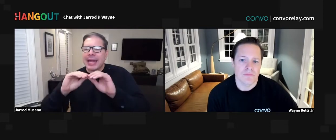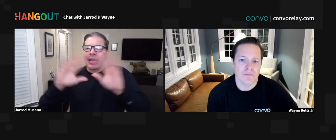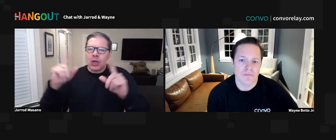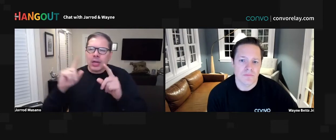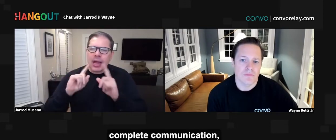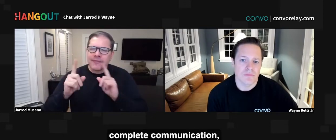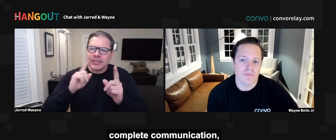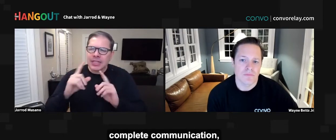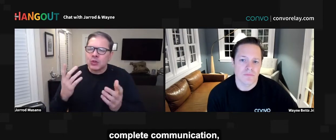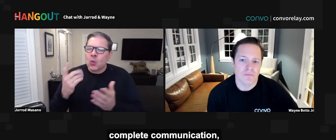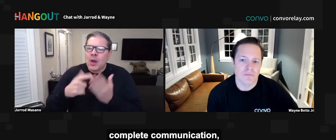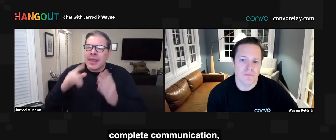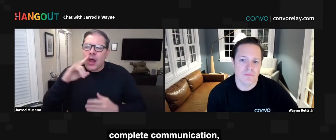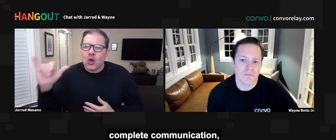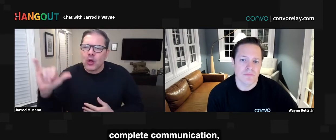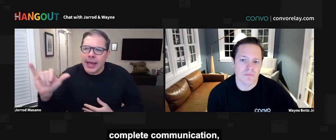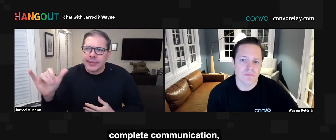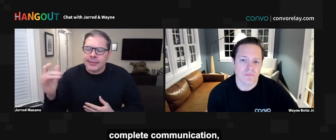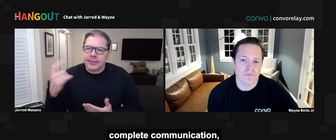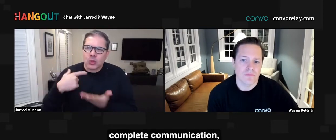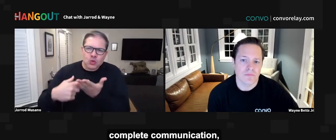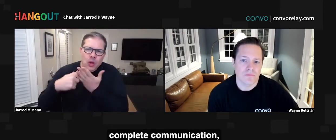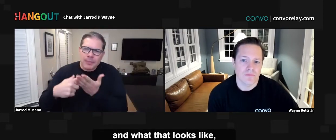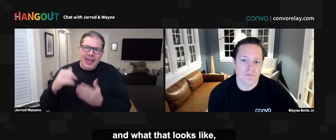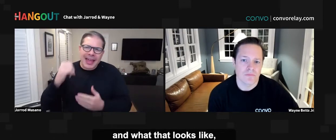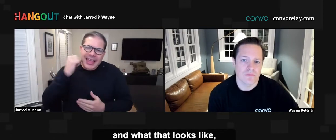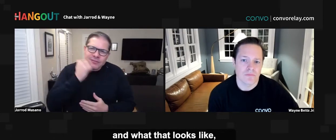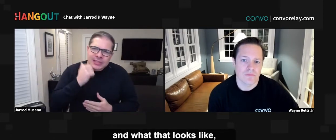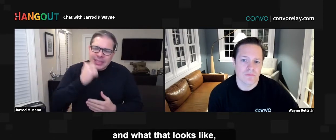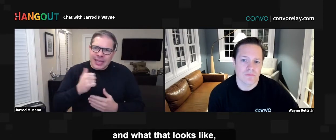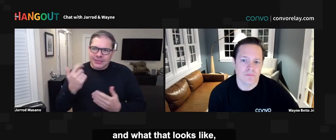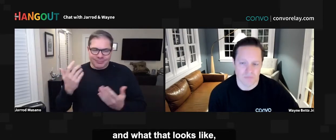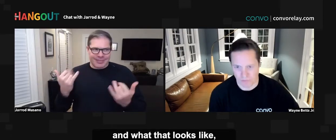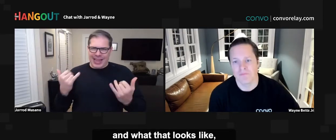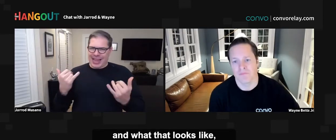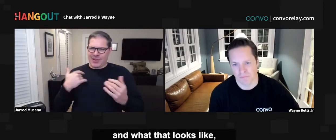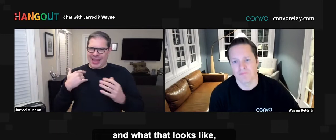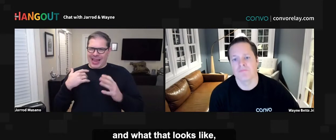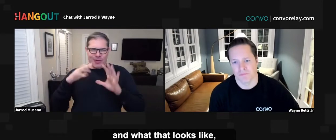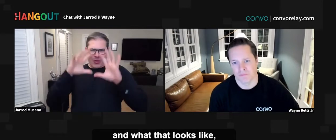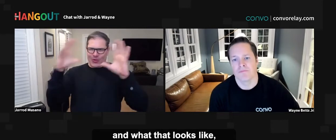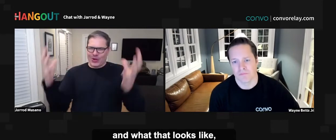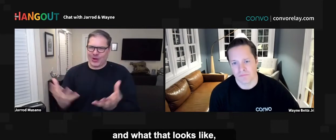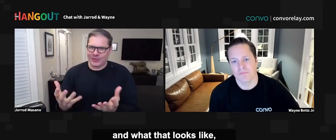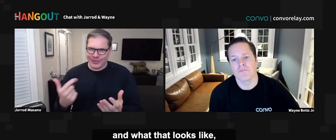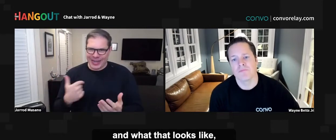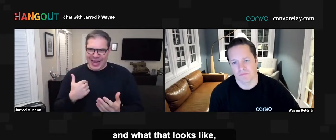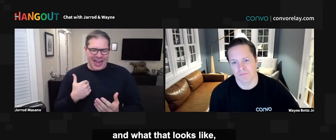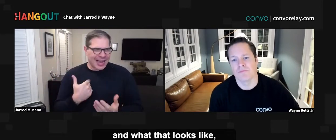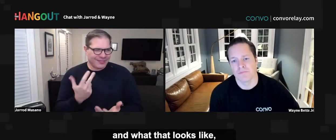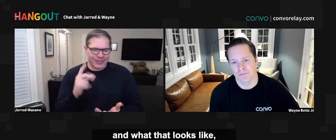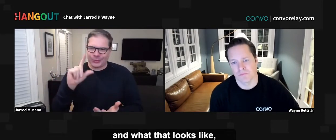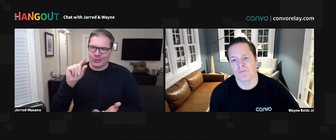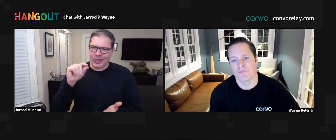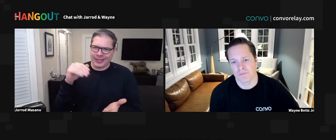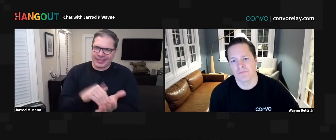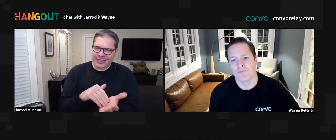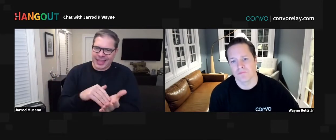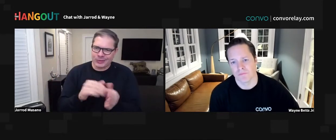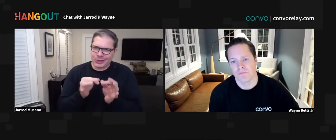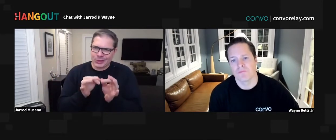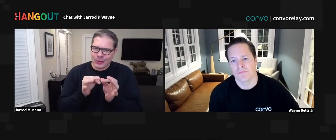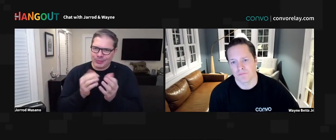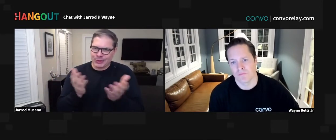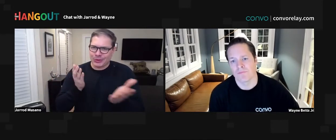of total access, complete communication, having a conversation, what that looks like. And we talk about that every day. In our